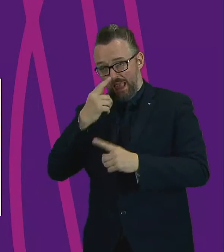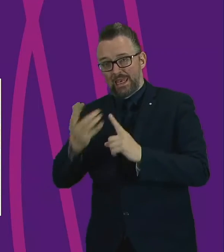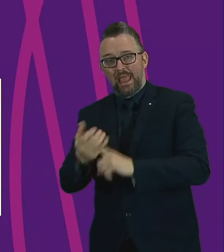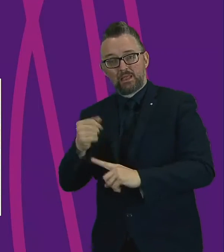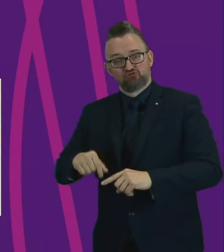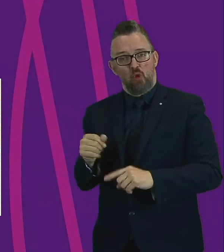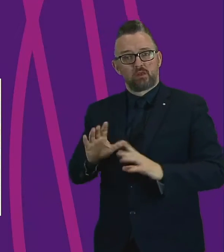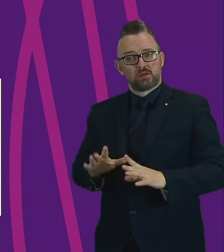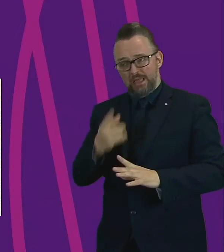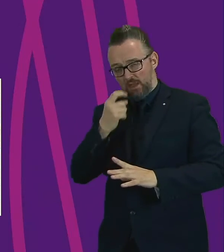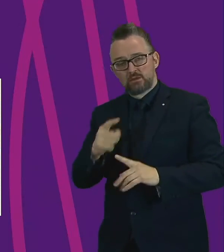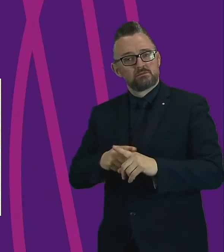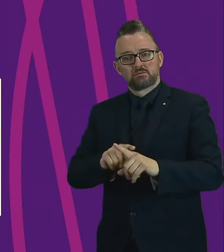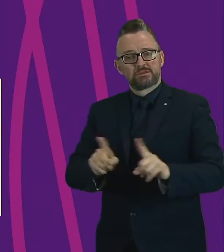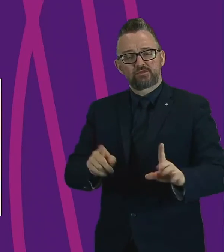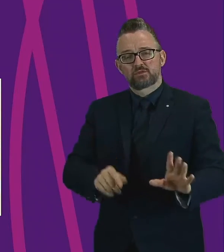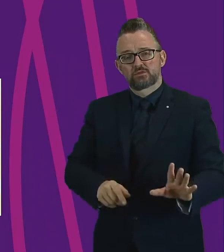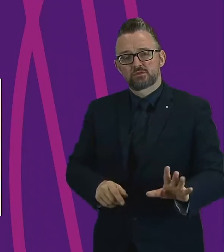Golden.